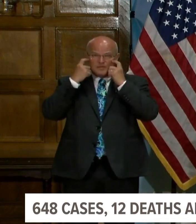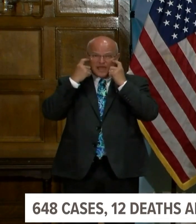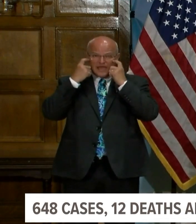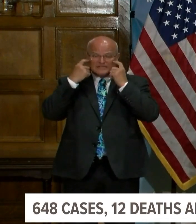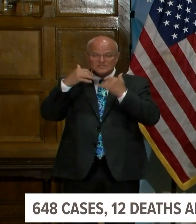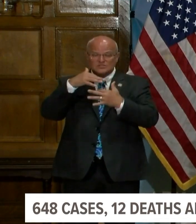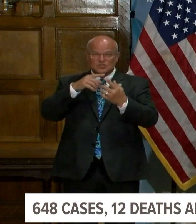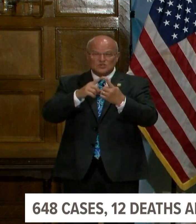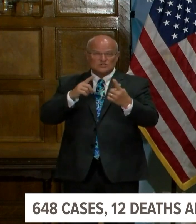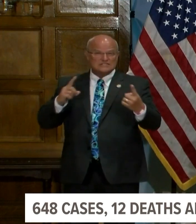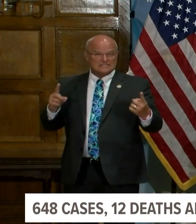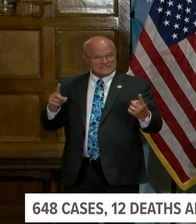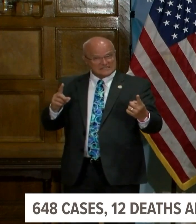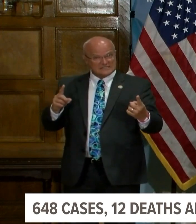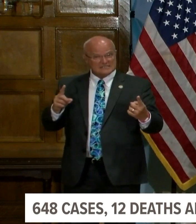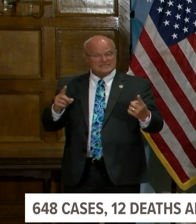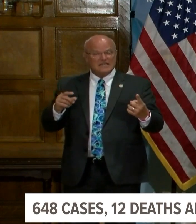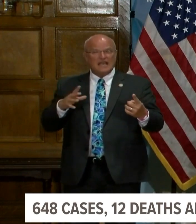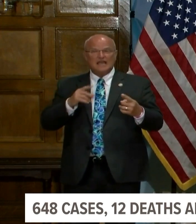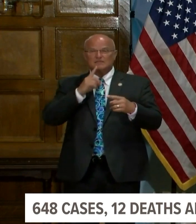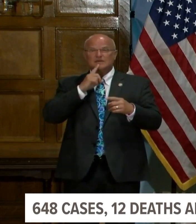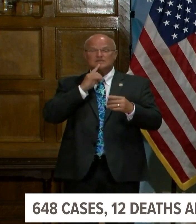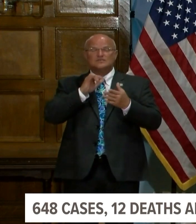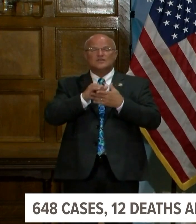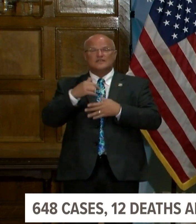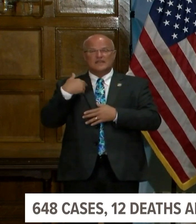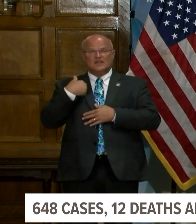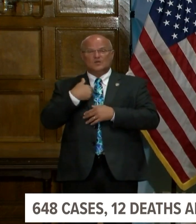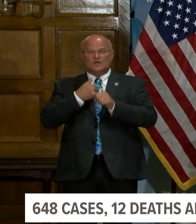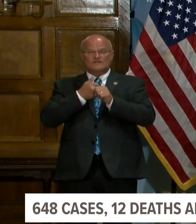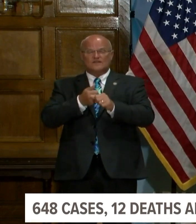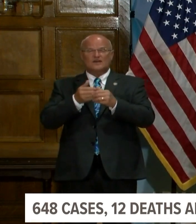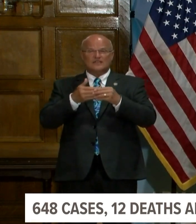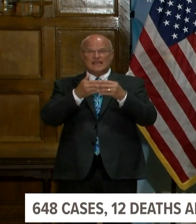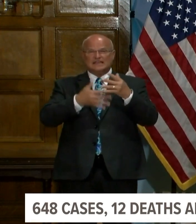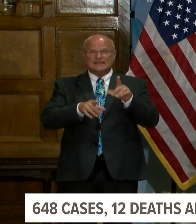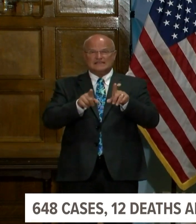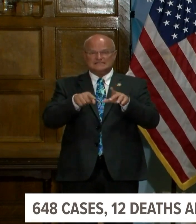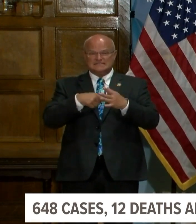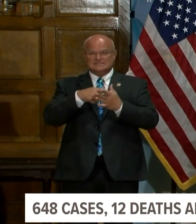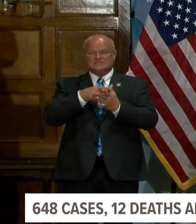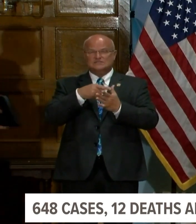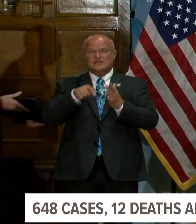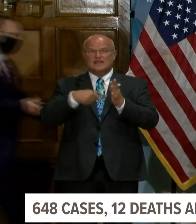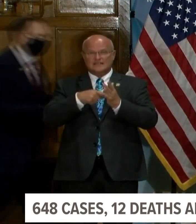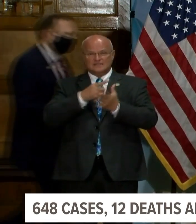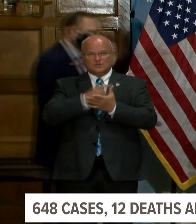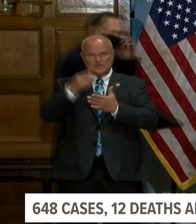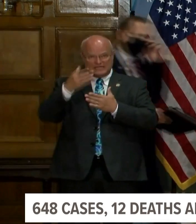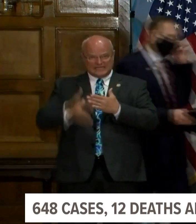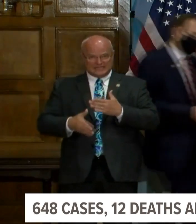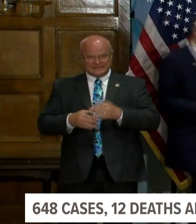to socially distance, and to make sure that we follow the guidelines this weekend.